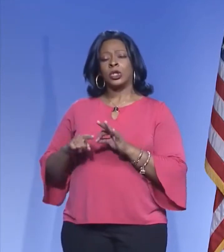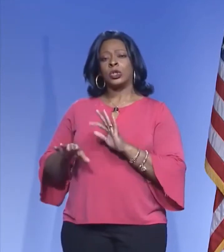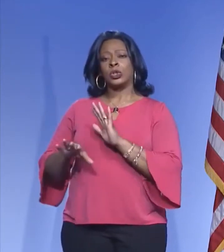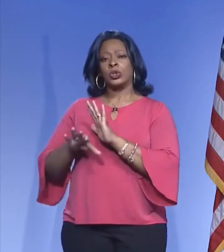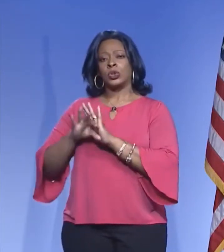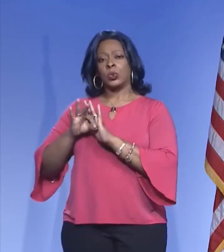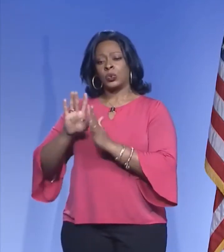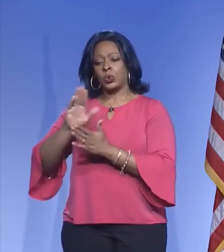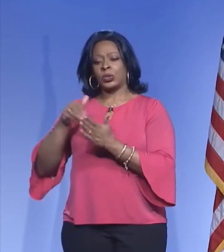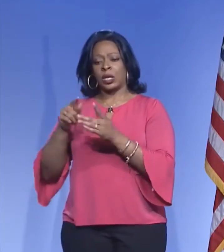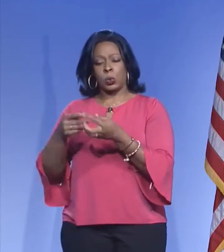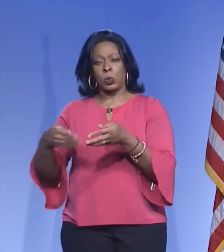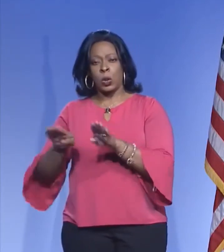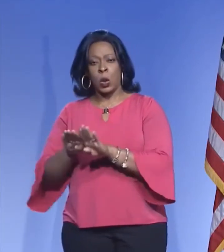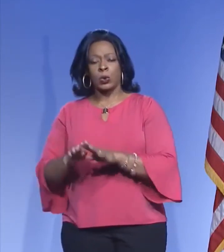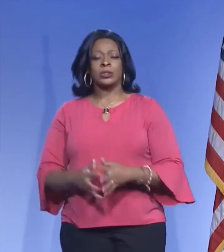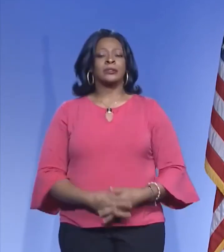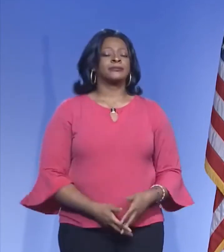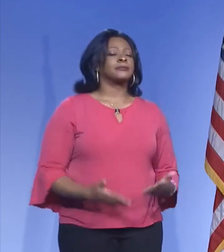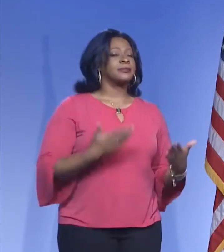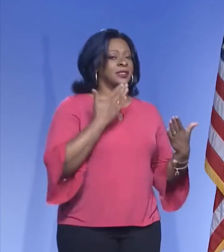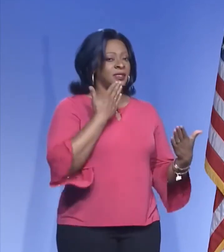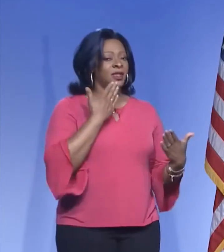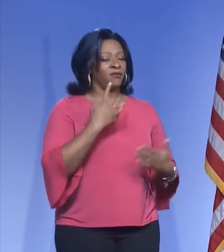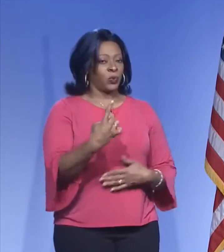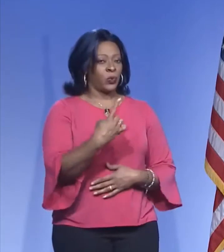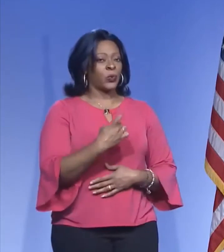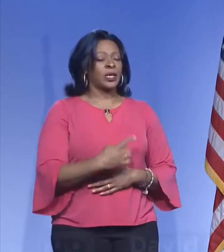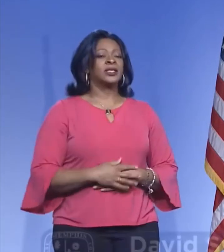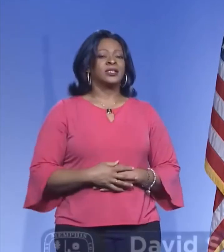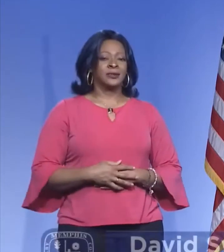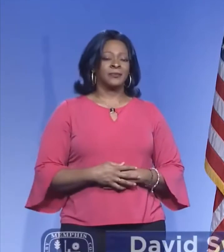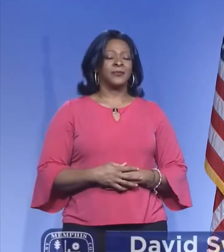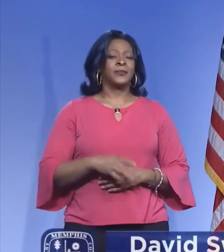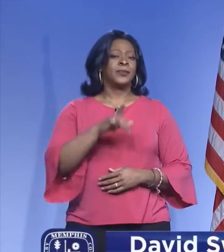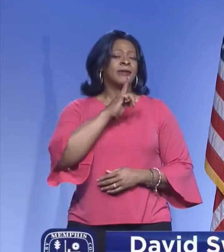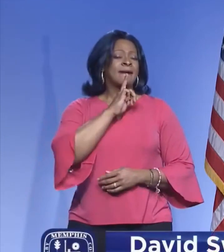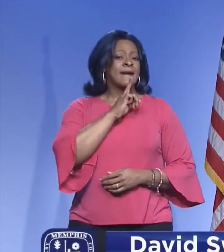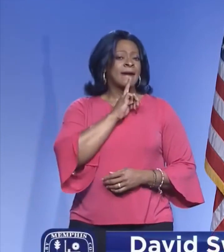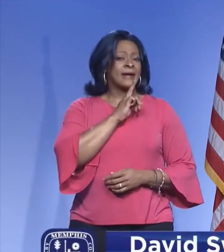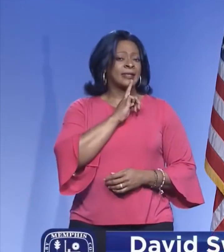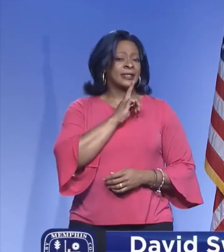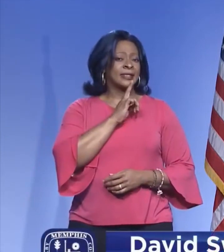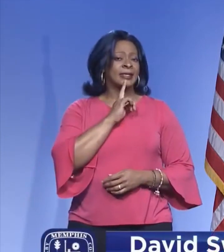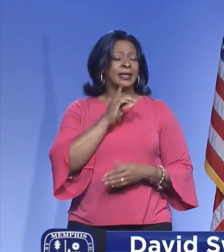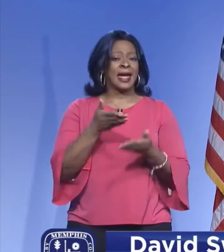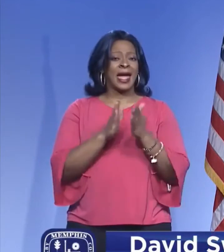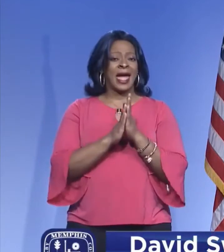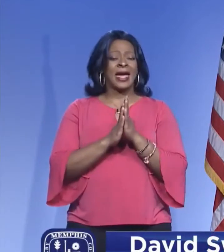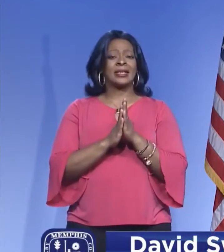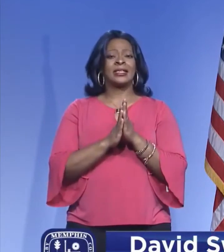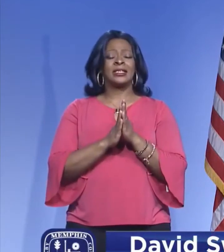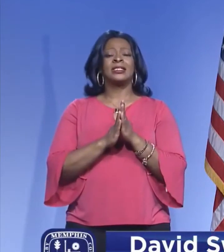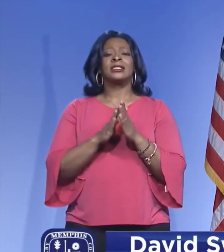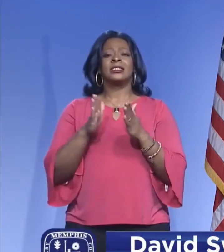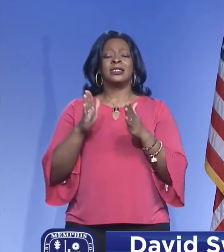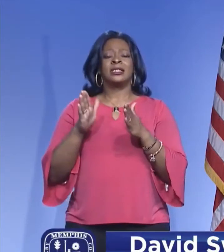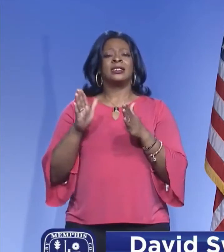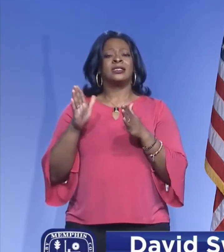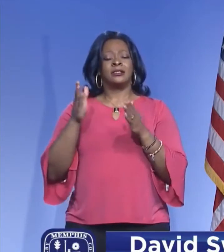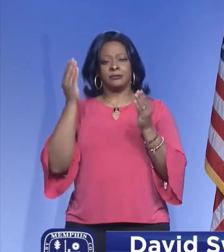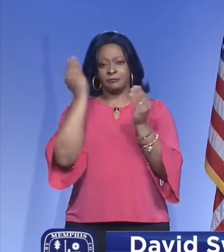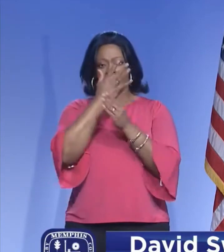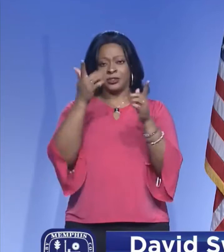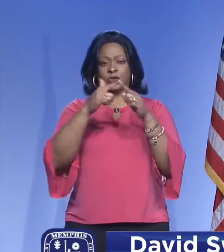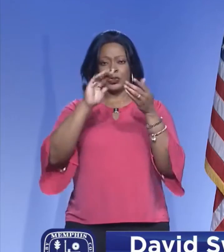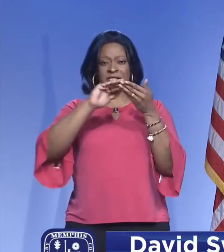close? Well, thank you for the question, and I would actually ask you to redirect that question a little bit to the city since